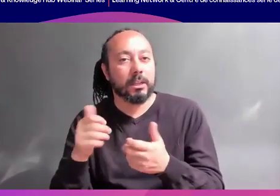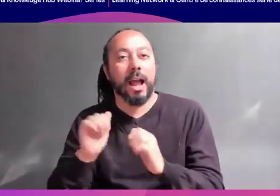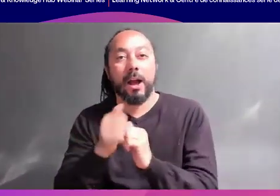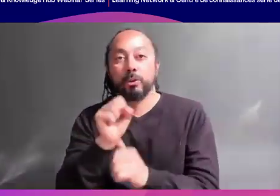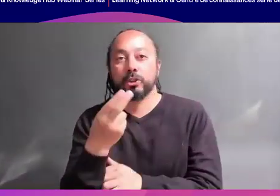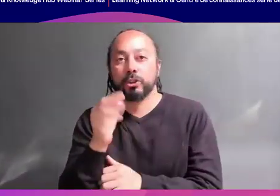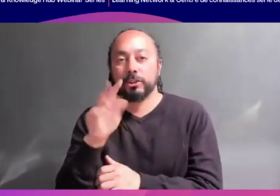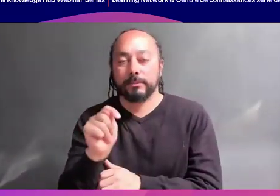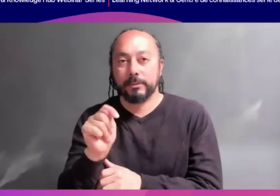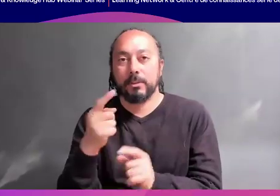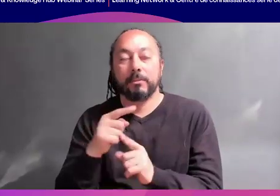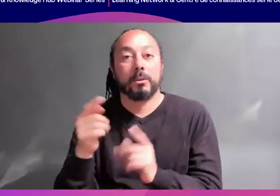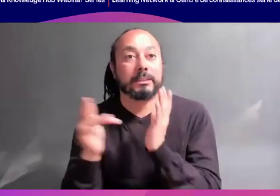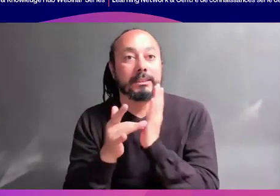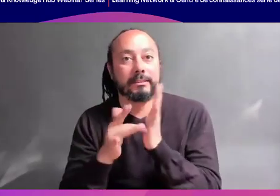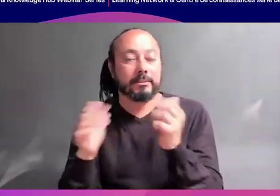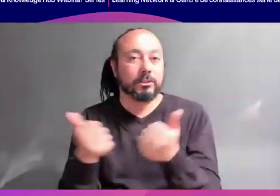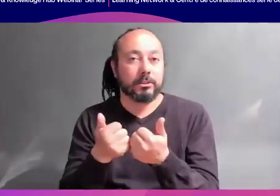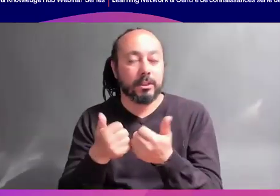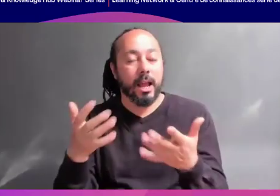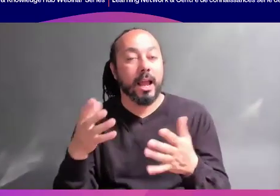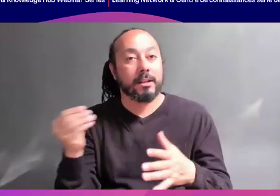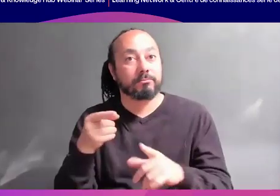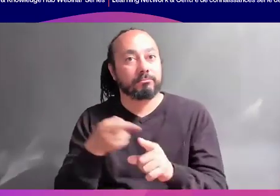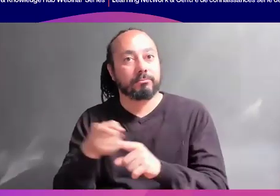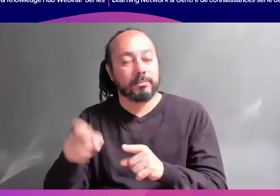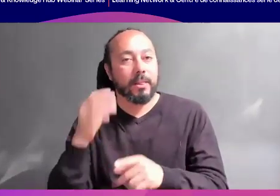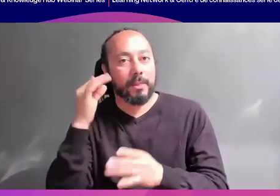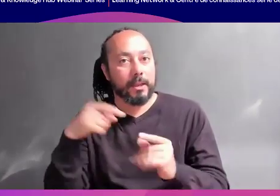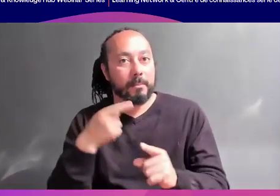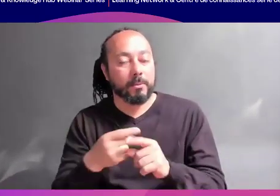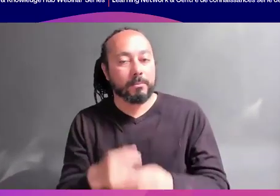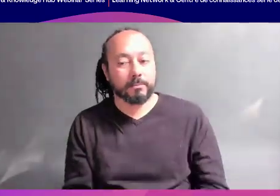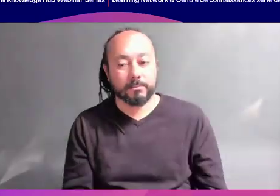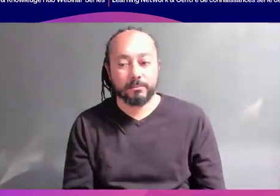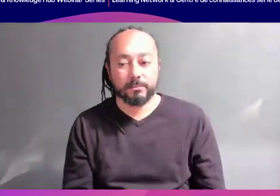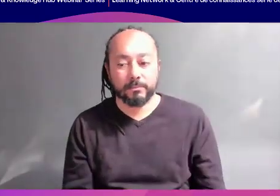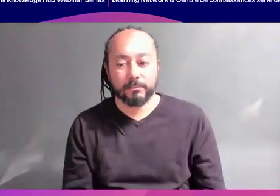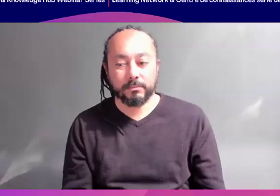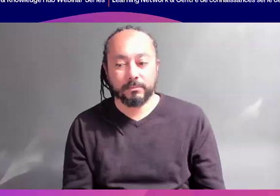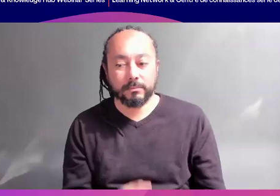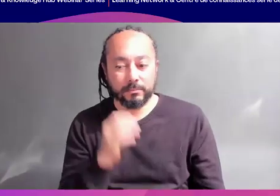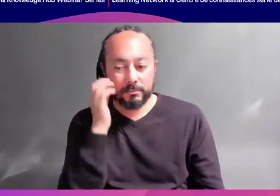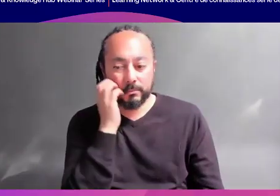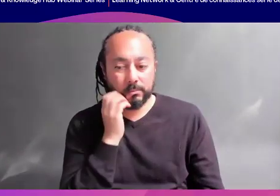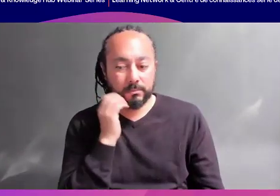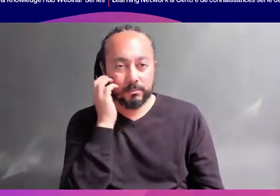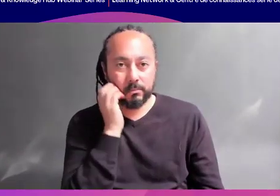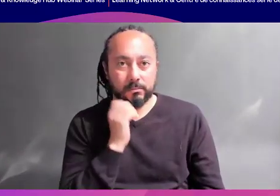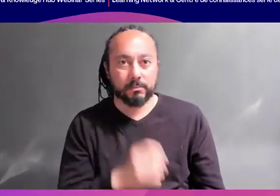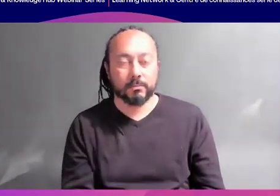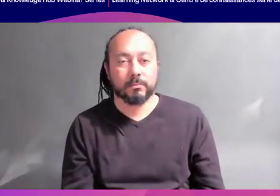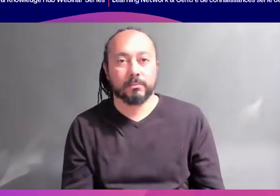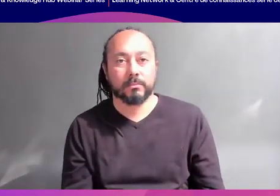but also what the sector can think about. Yeah, thanks, Leanne. And hi, everybody. It's a pleasure to be here today. I was